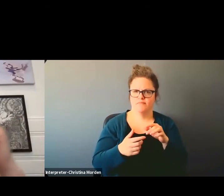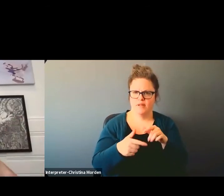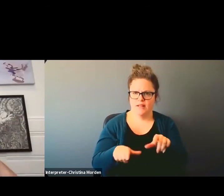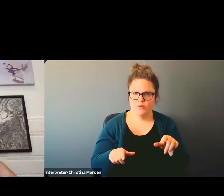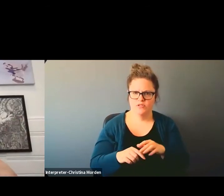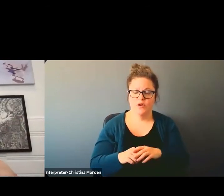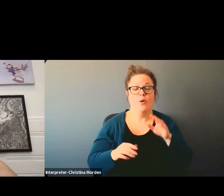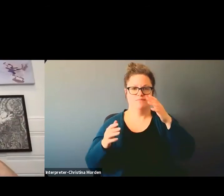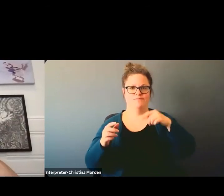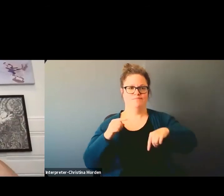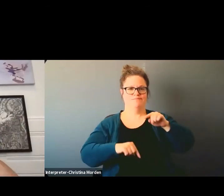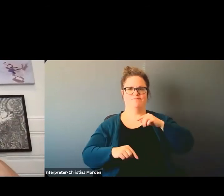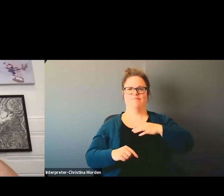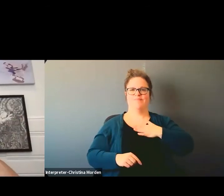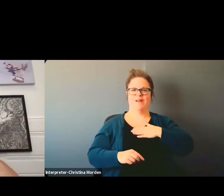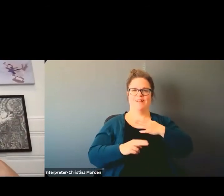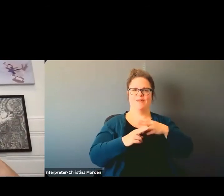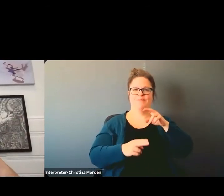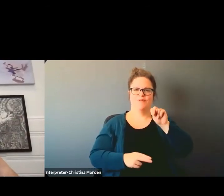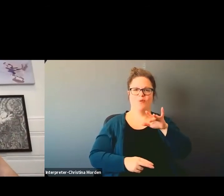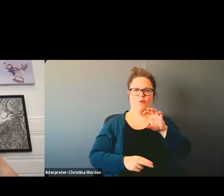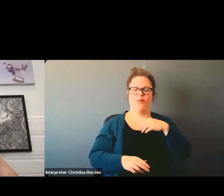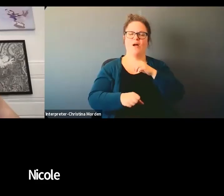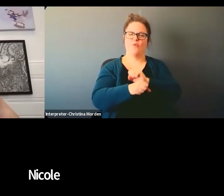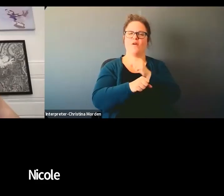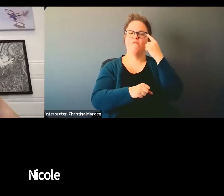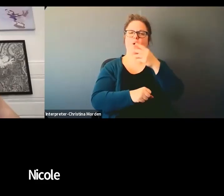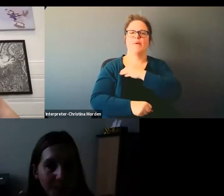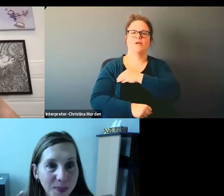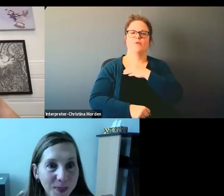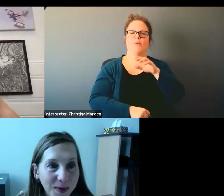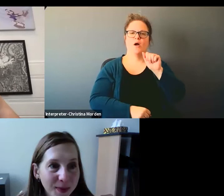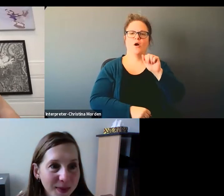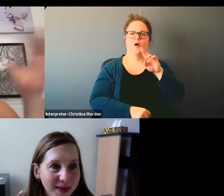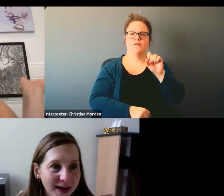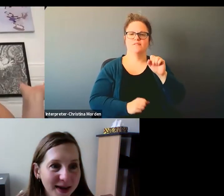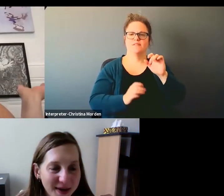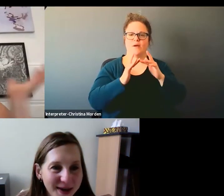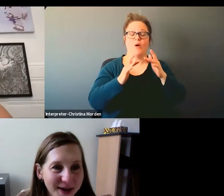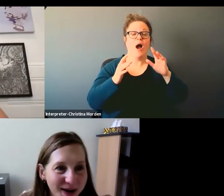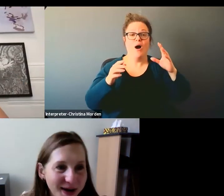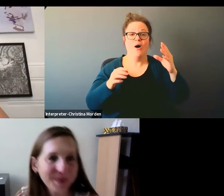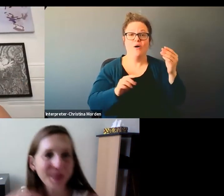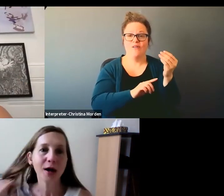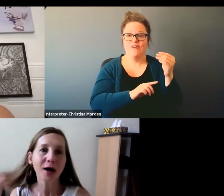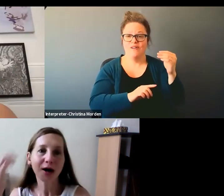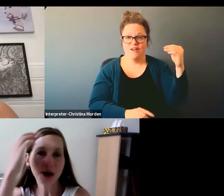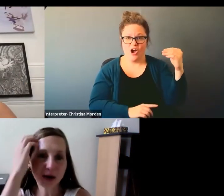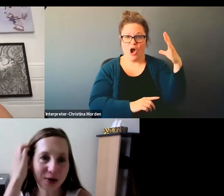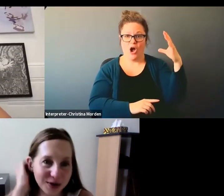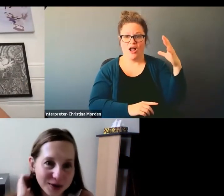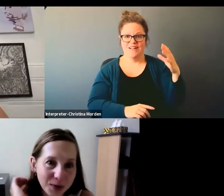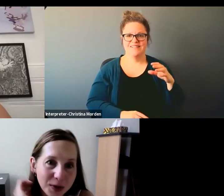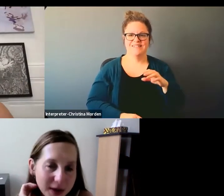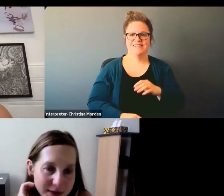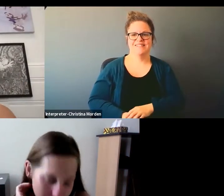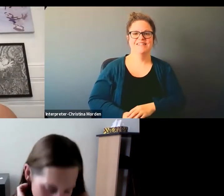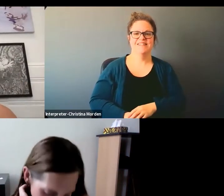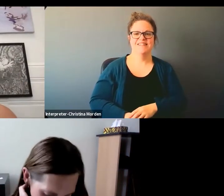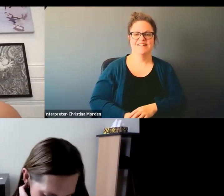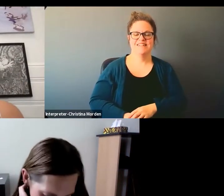at Manitoba Arts Network. Okay, I can do it. There we go. Sorry, that was me. Hi.